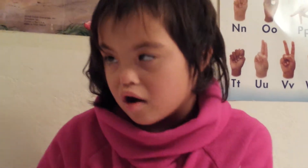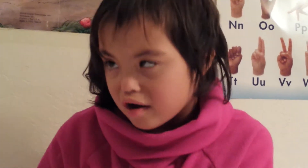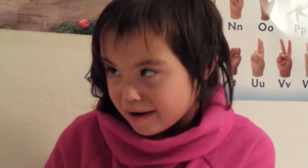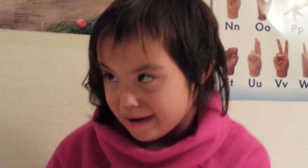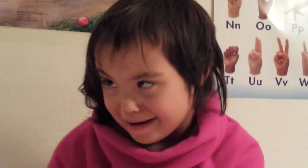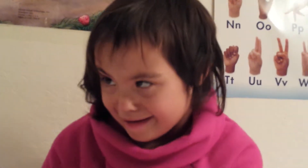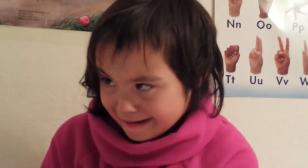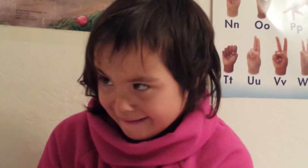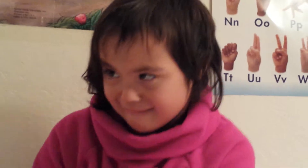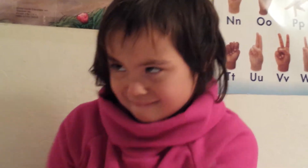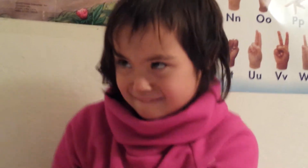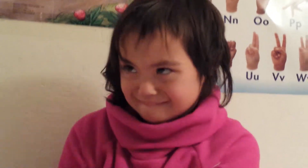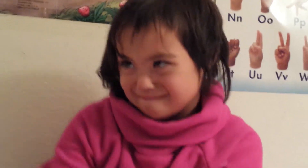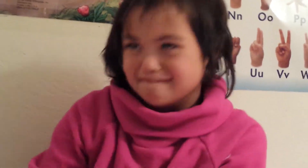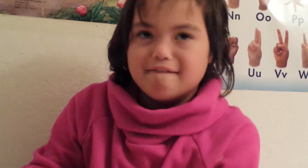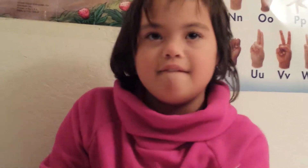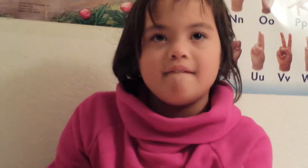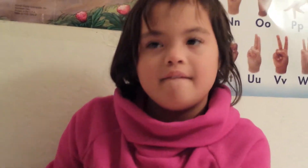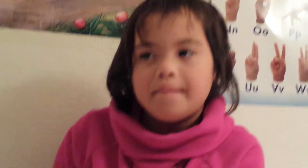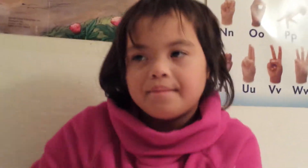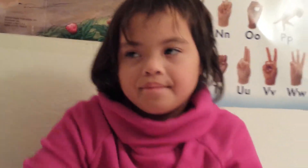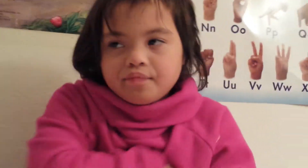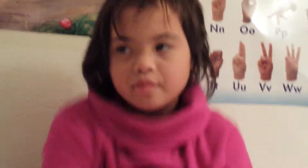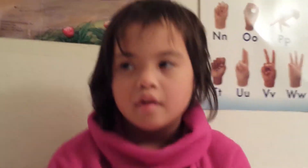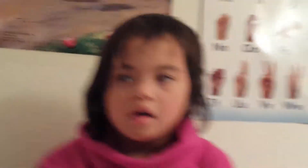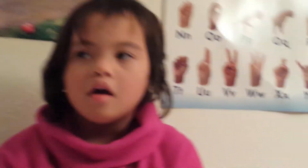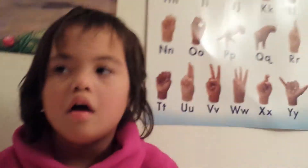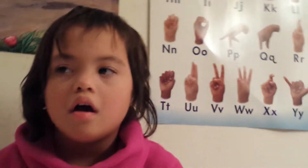What else did you see? Genev'e, what else did you see at Disneyland? What else?